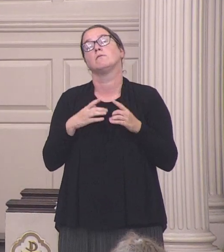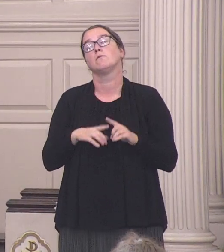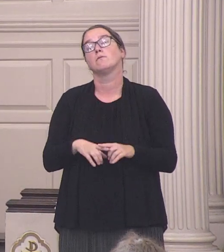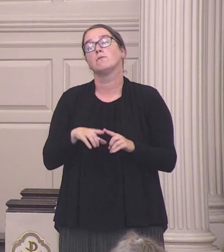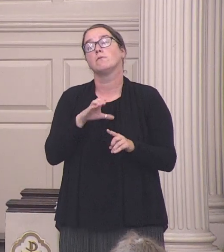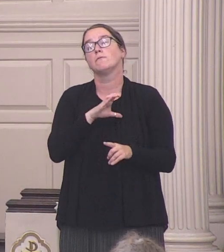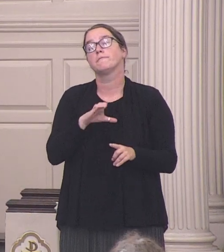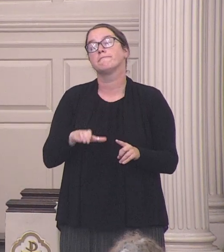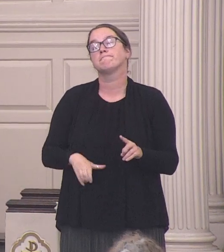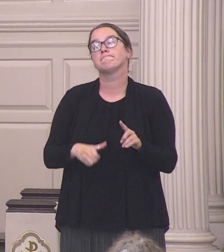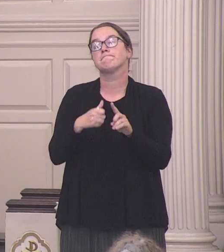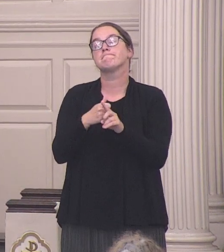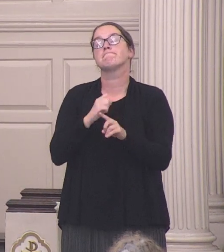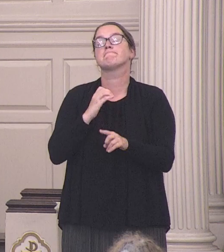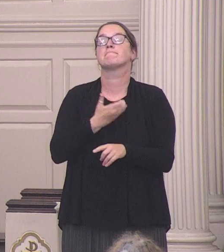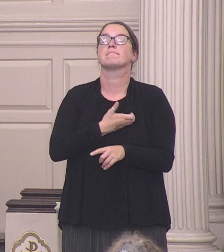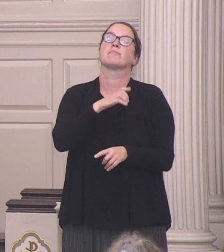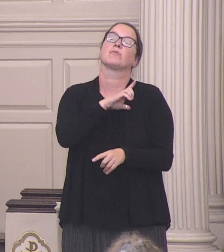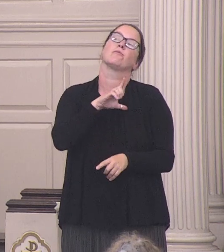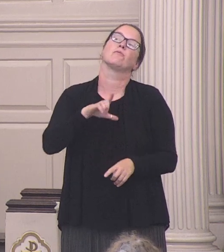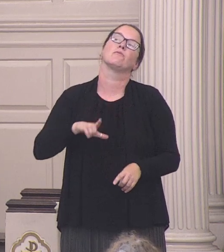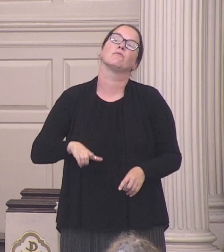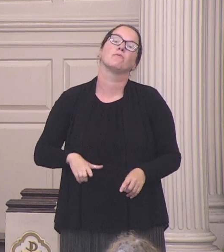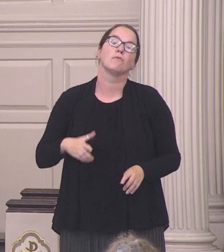Through Christ our Lord.